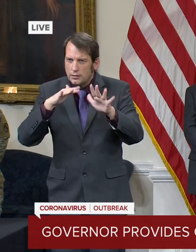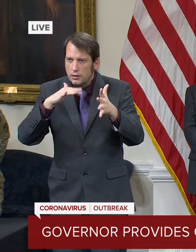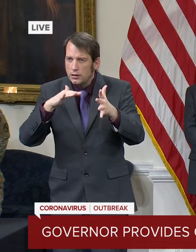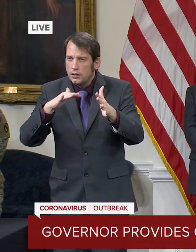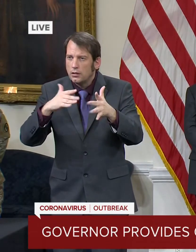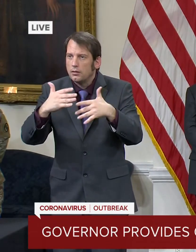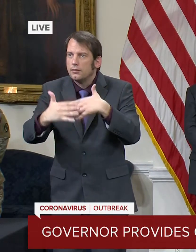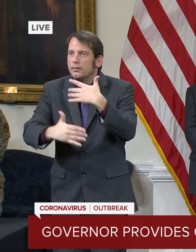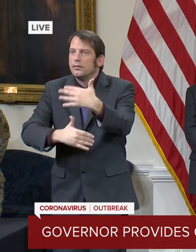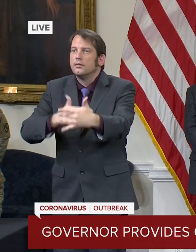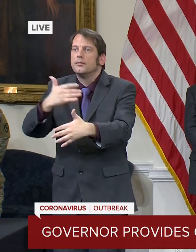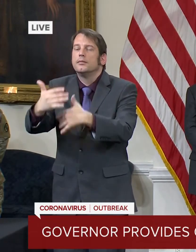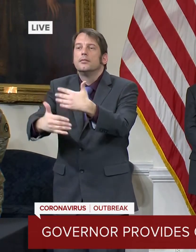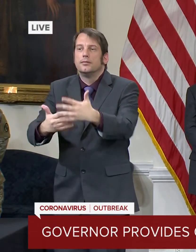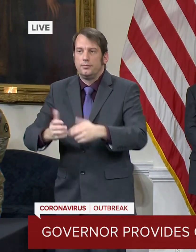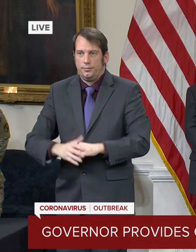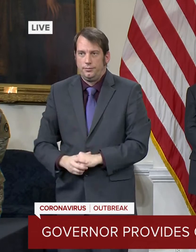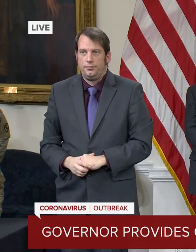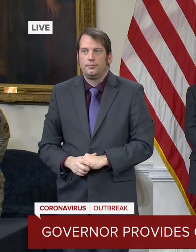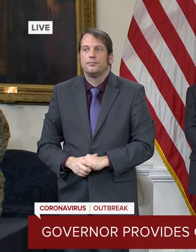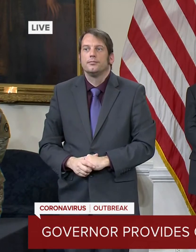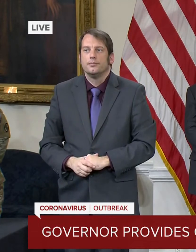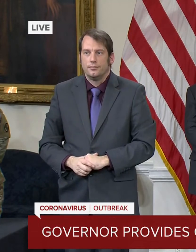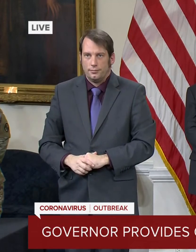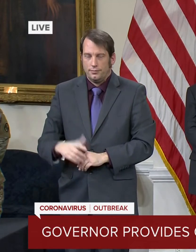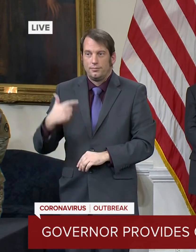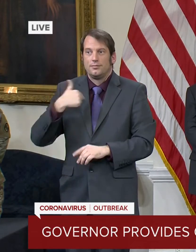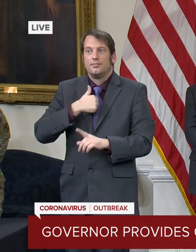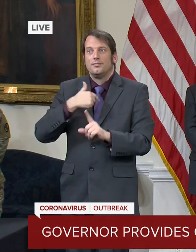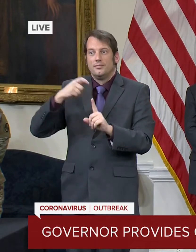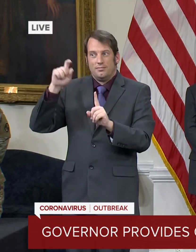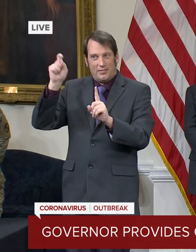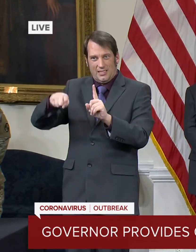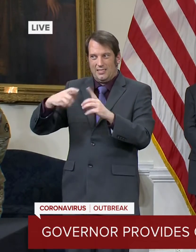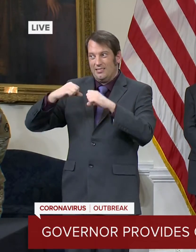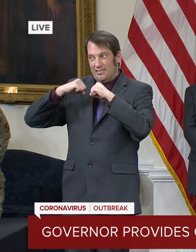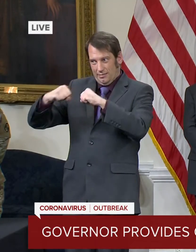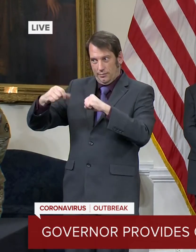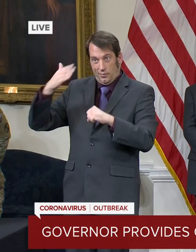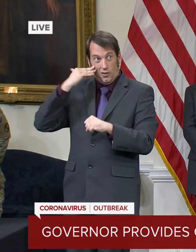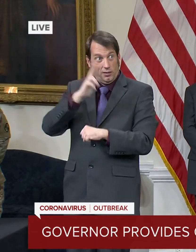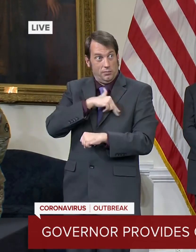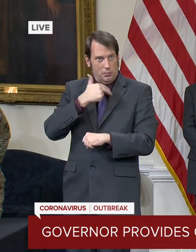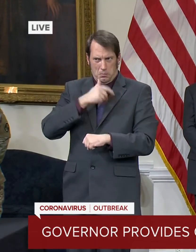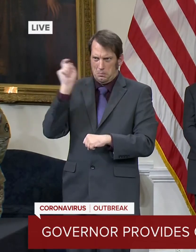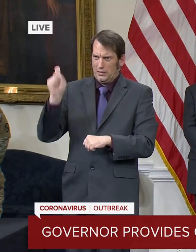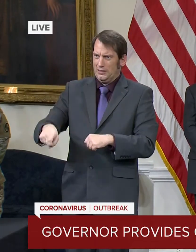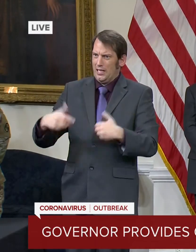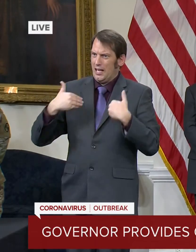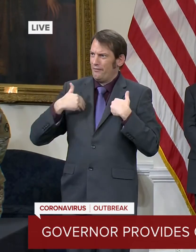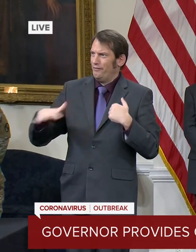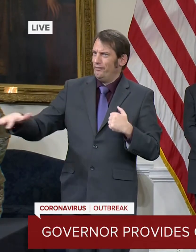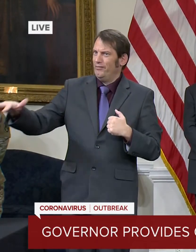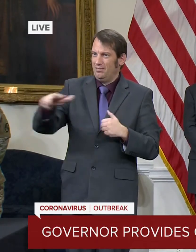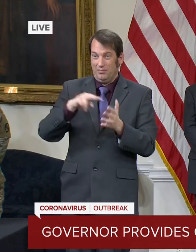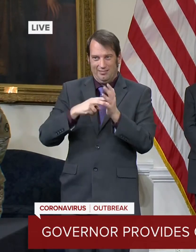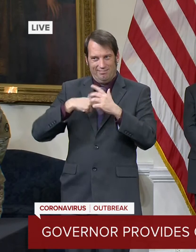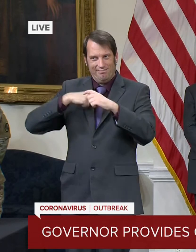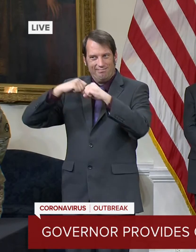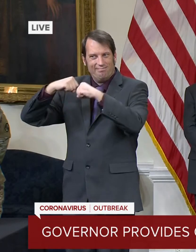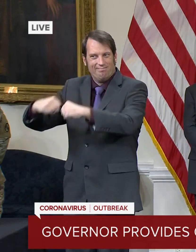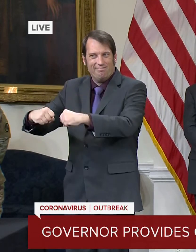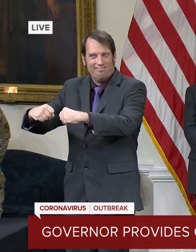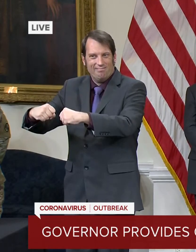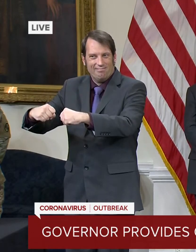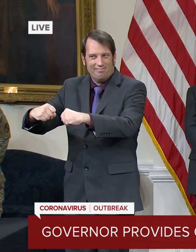on someone who needs hospitalization. All of us are keenly aware, from hospital admission